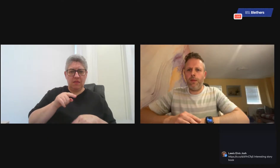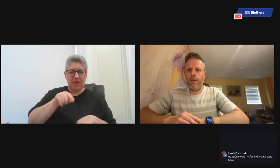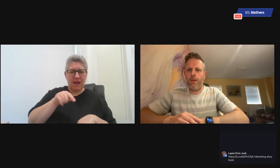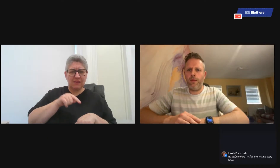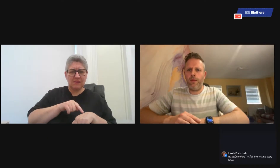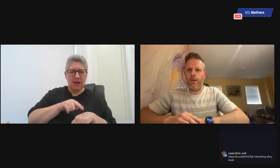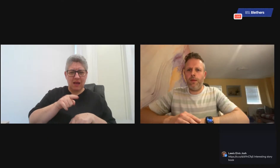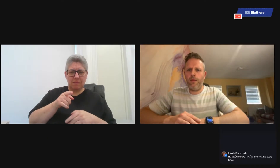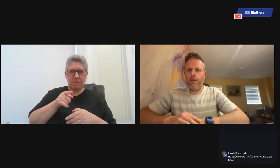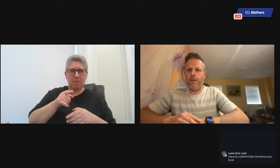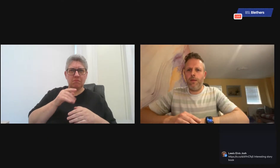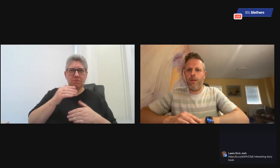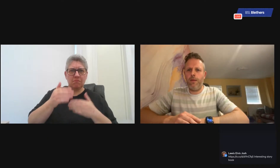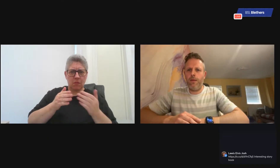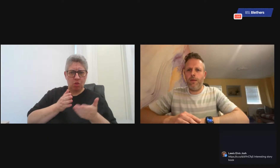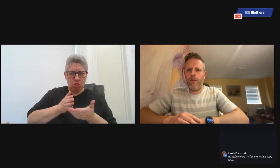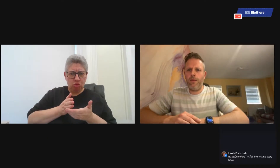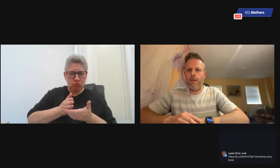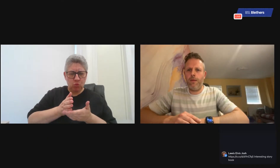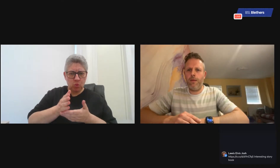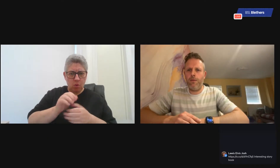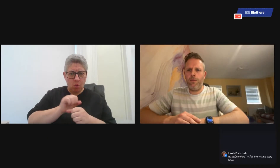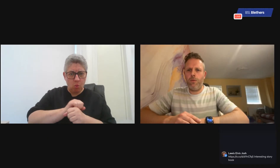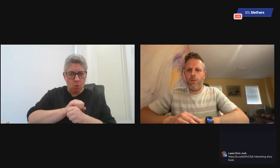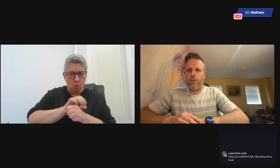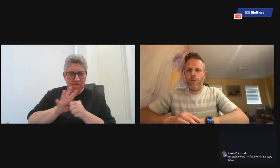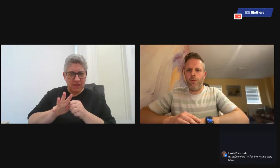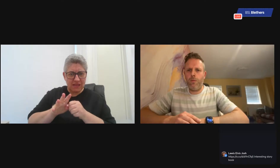been fostering for 7 years now.